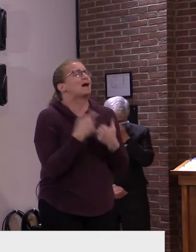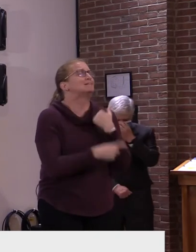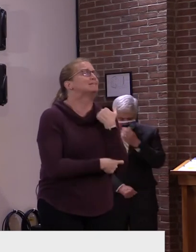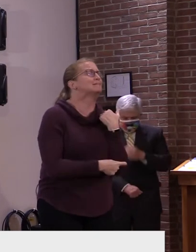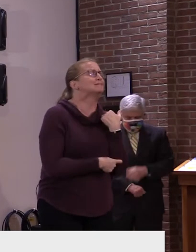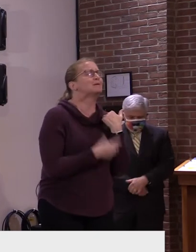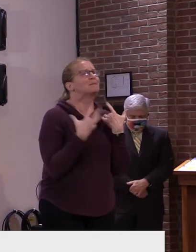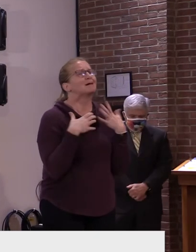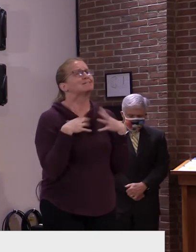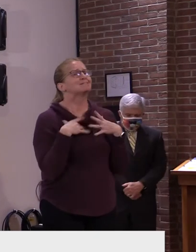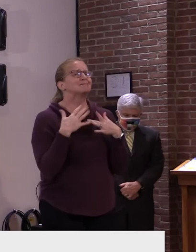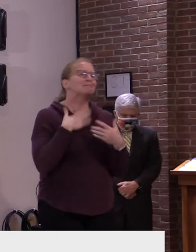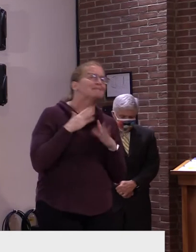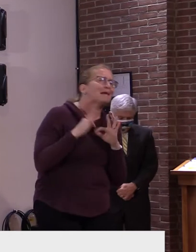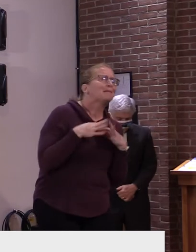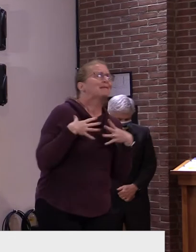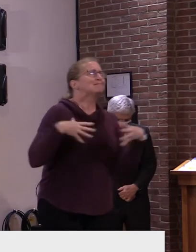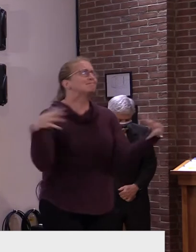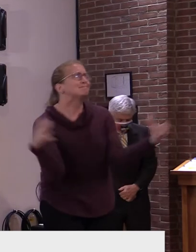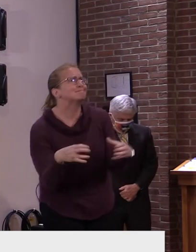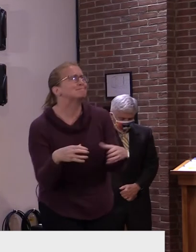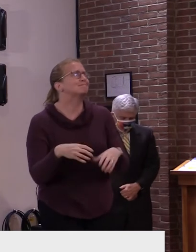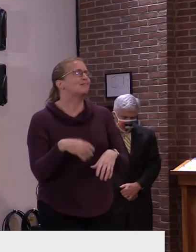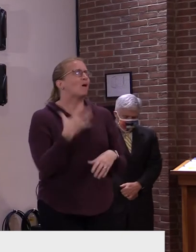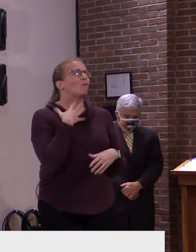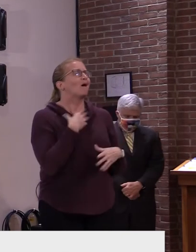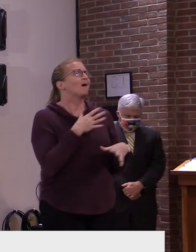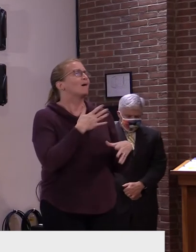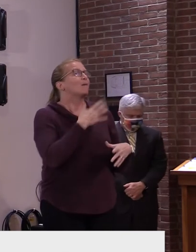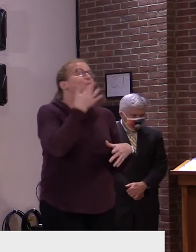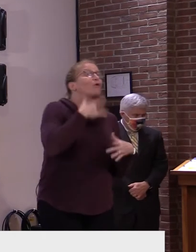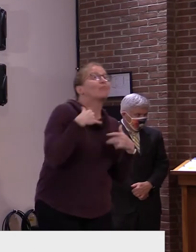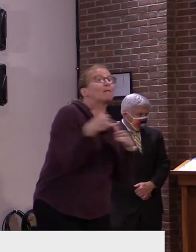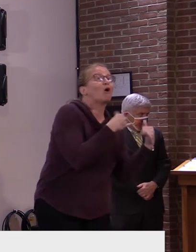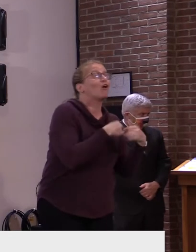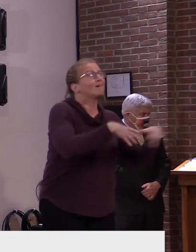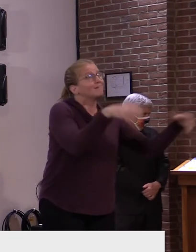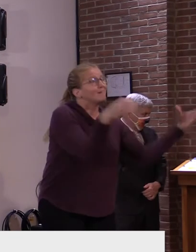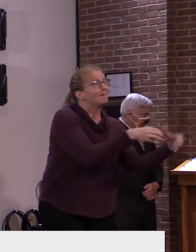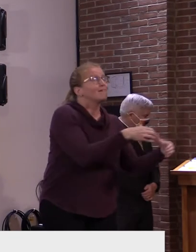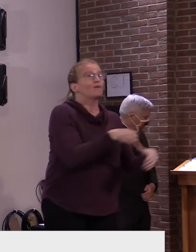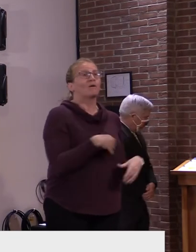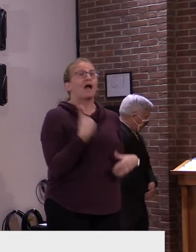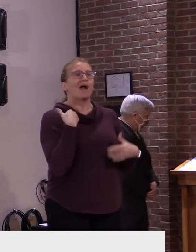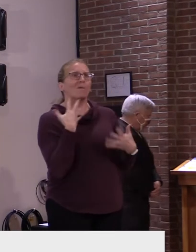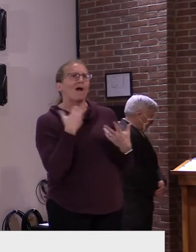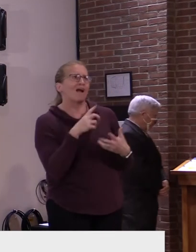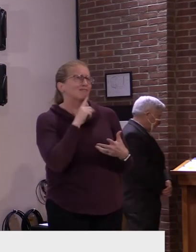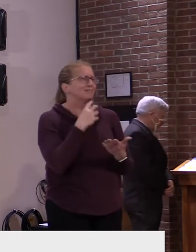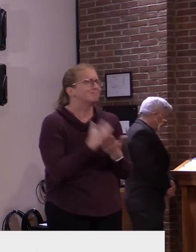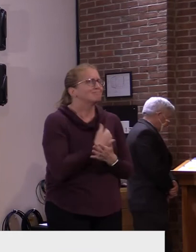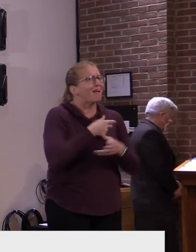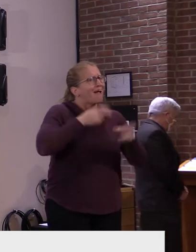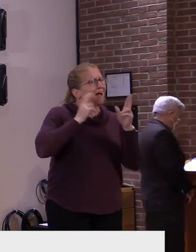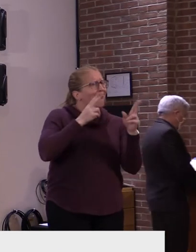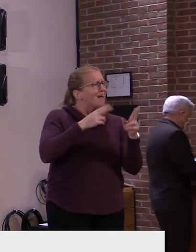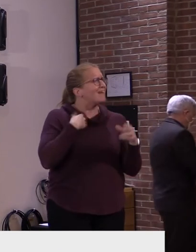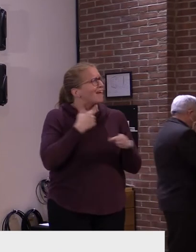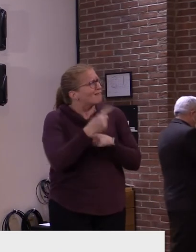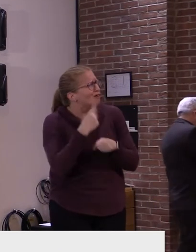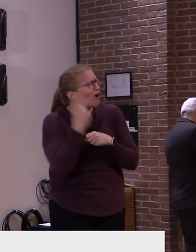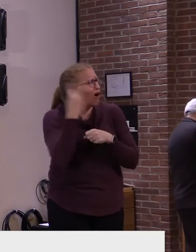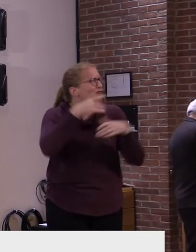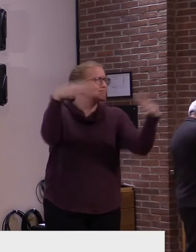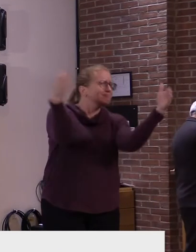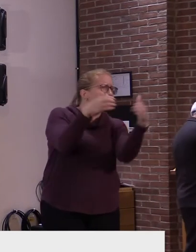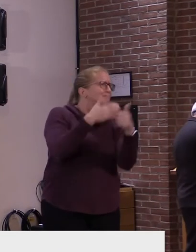down whether it's a birthday a barbecue or a trip to deer camp we need to keep social circles small and